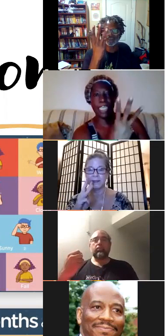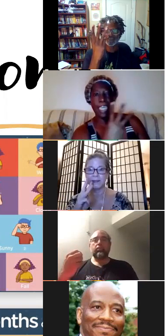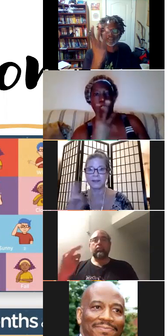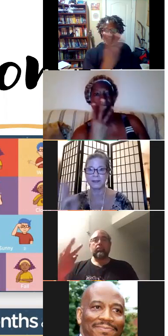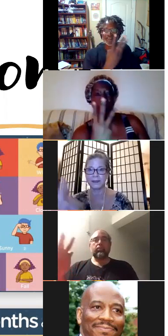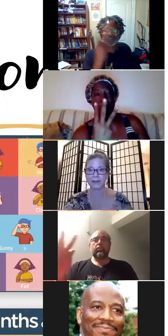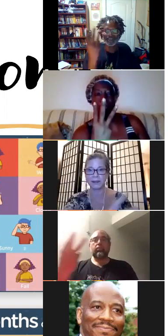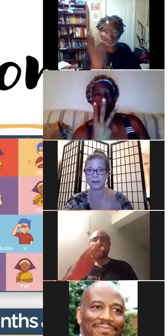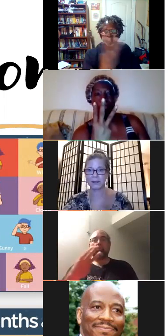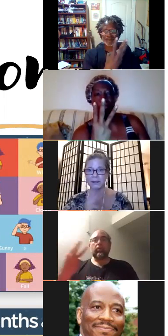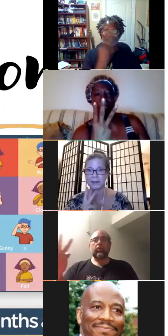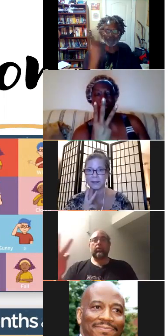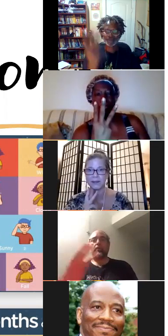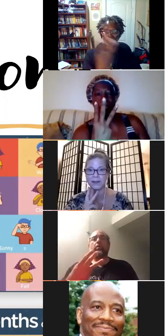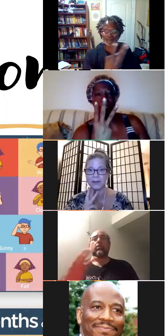Wednesday.